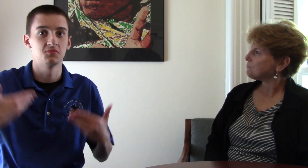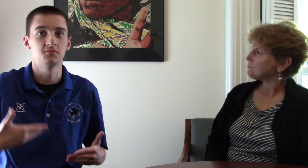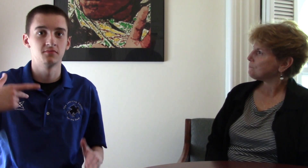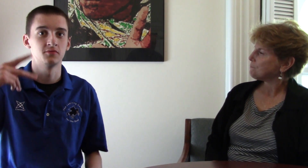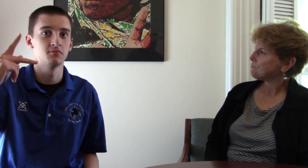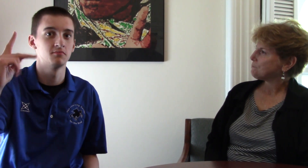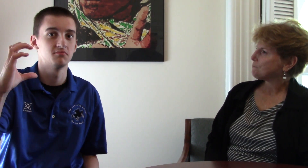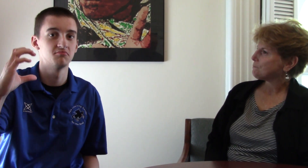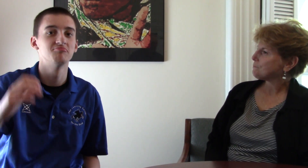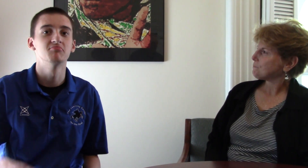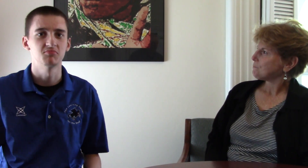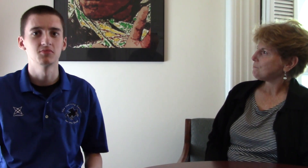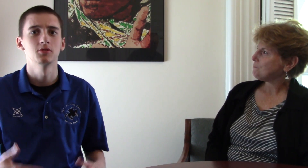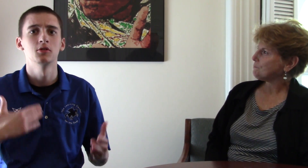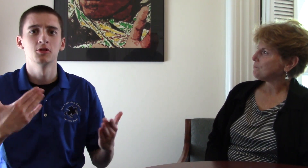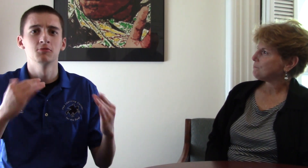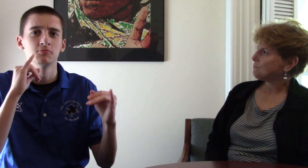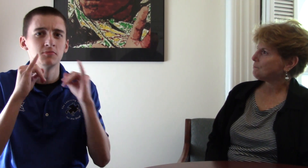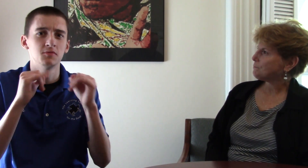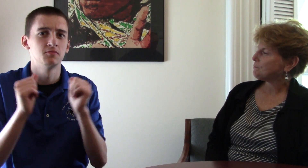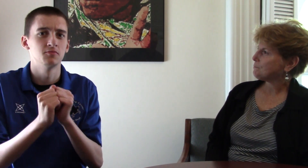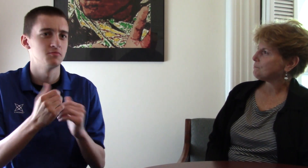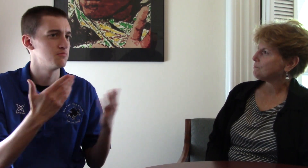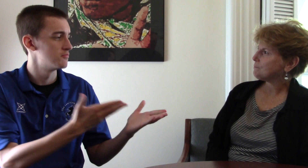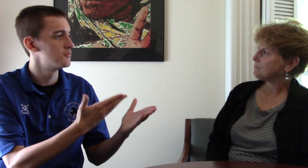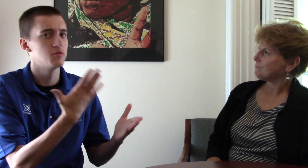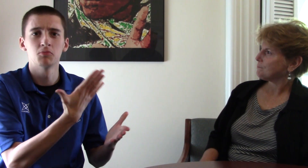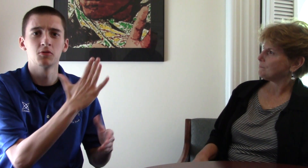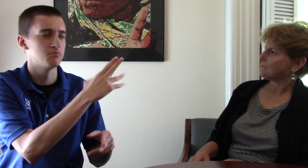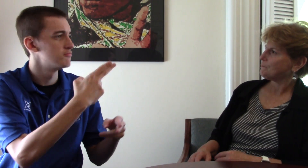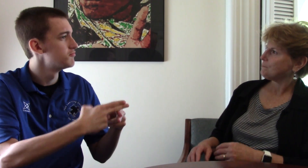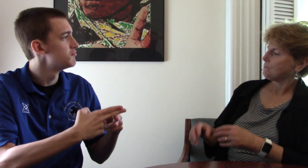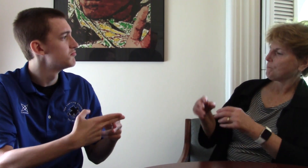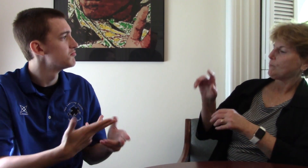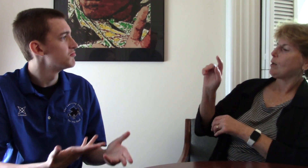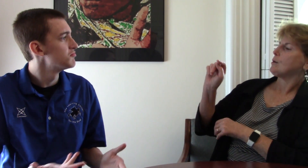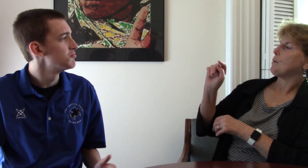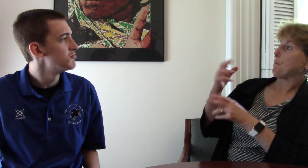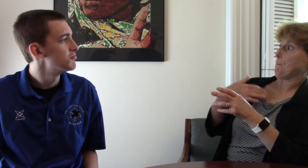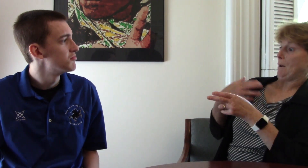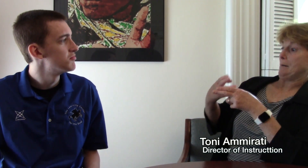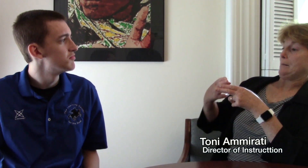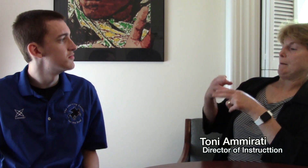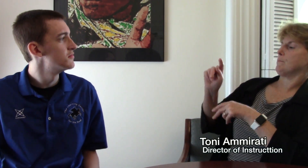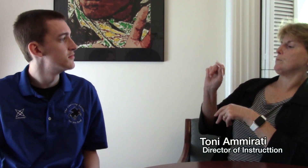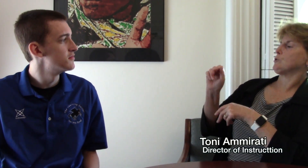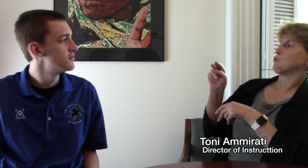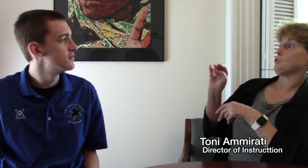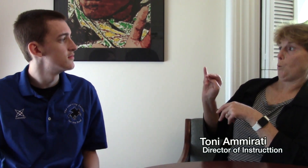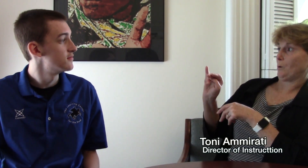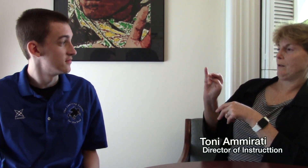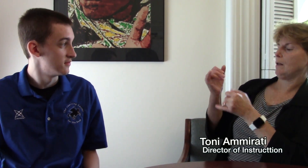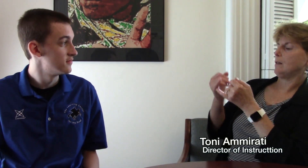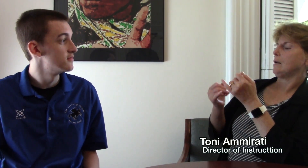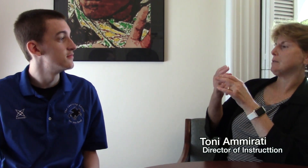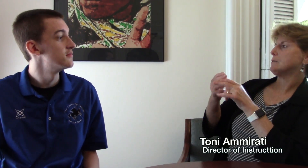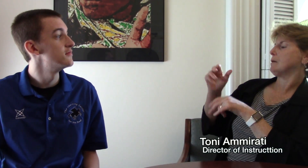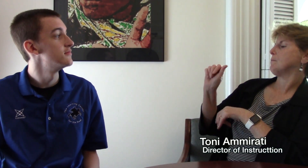Hello, I'm Casey and I'm going to do another interview and you can go ahead and introduce yourself. My name is Toni,